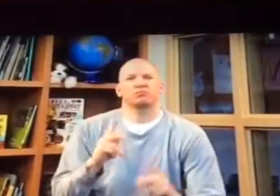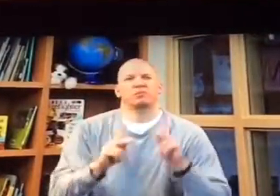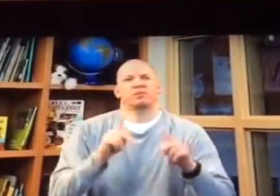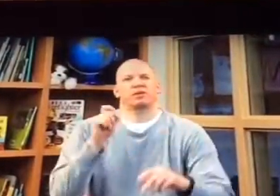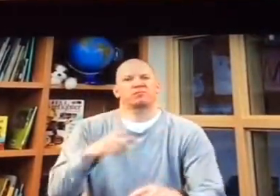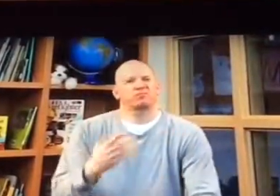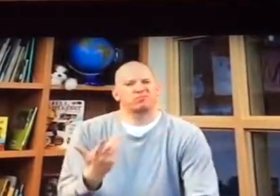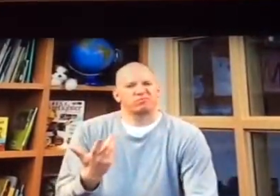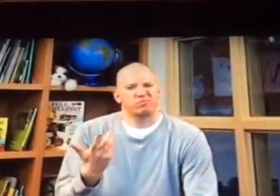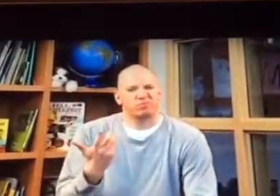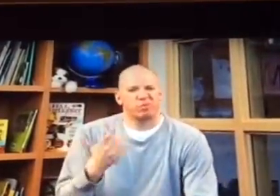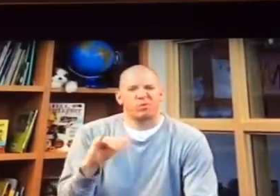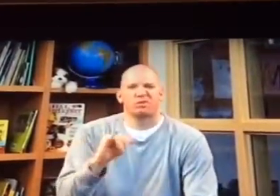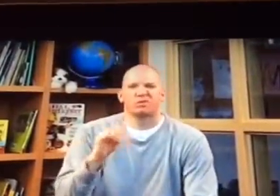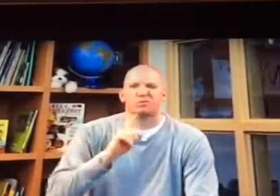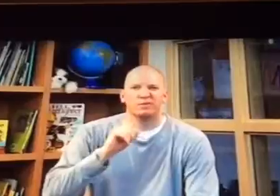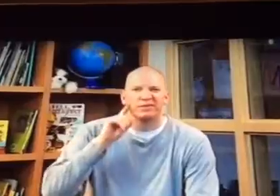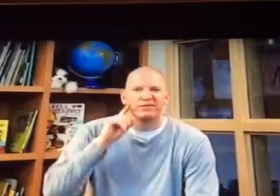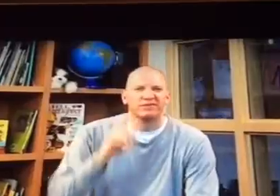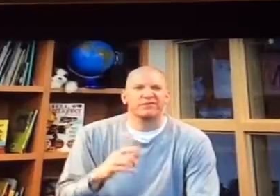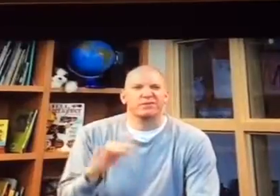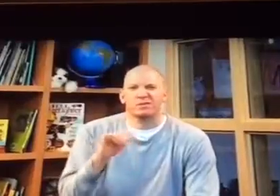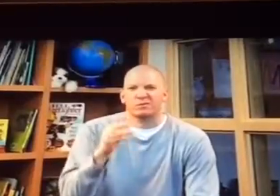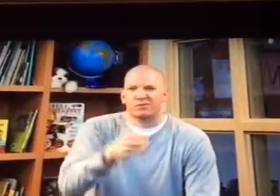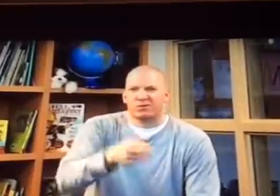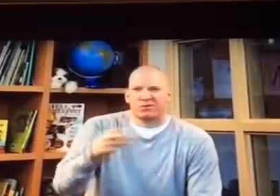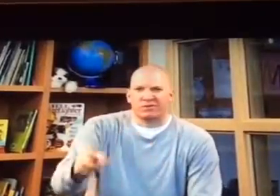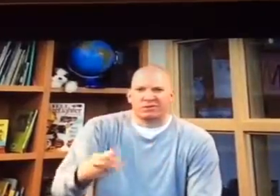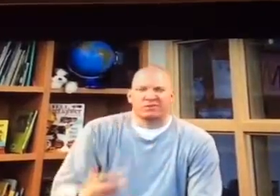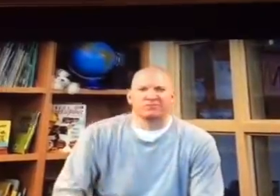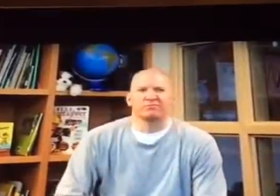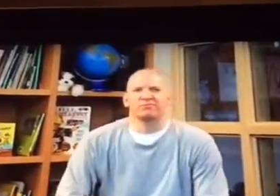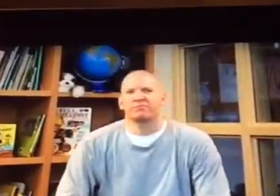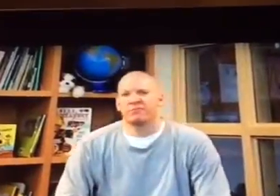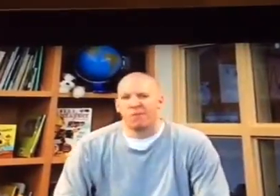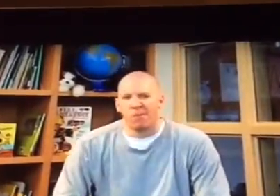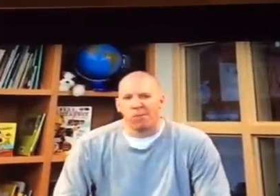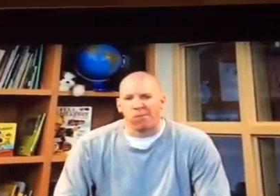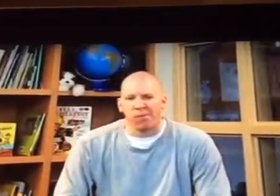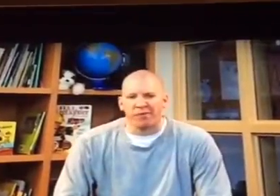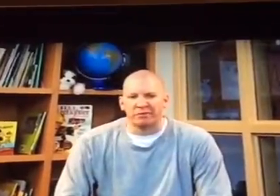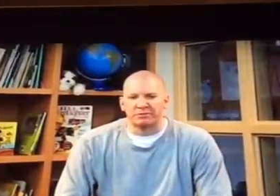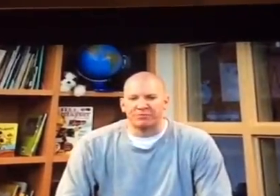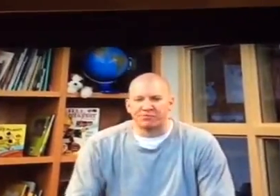So here's the big question. A lot of people are asking what's it like to be deaf or hard of hearing?